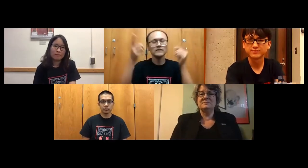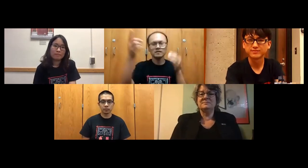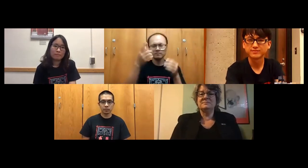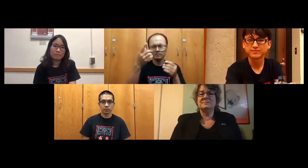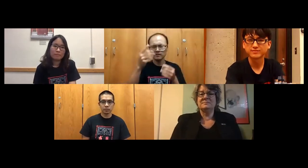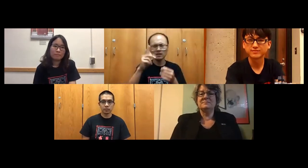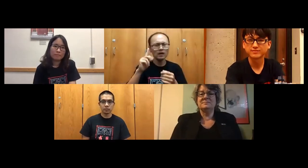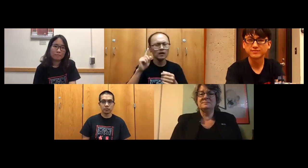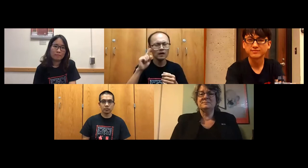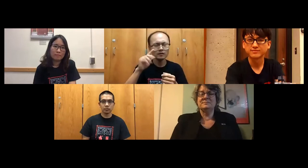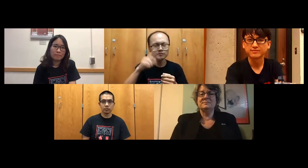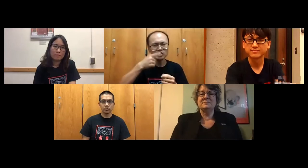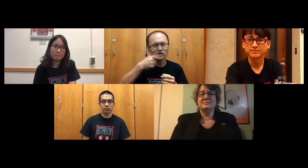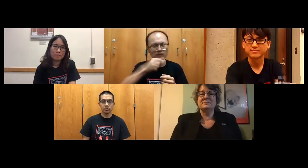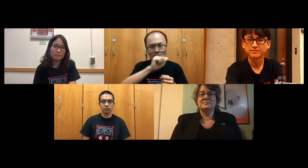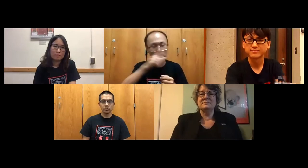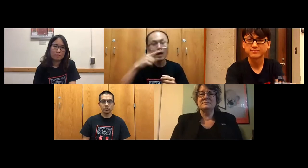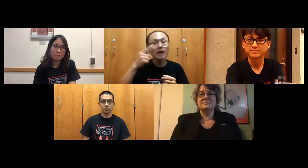It was like a deaf celebration.